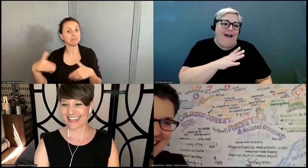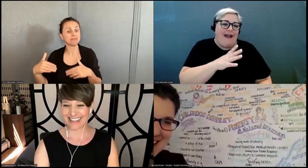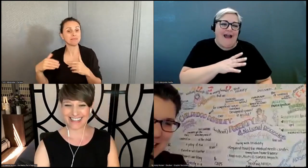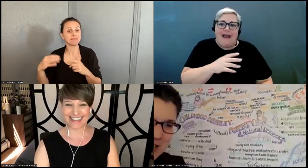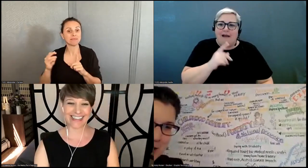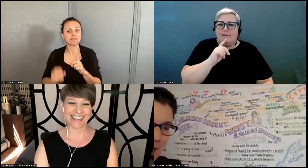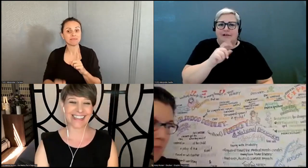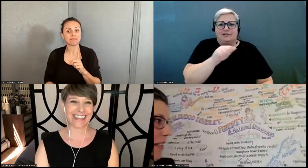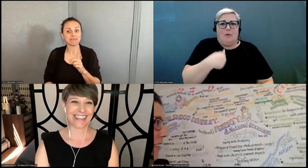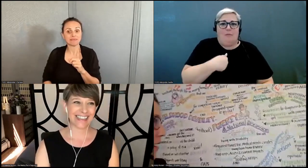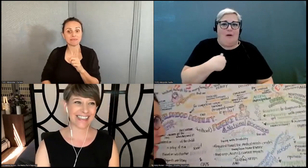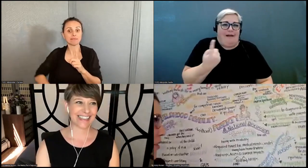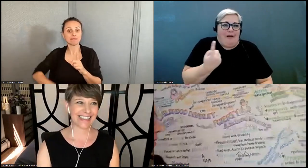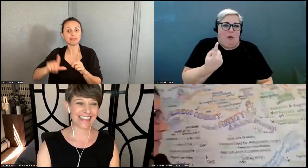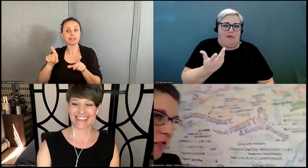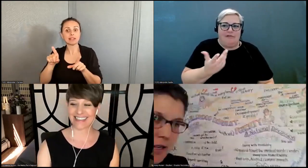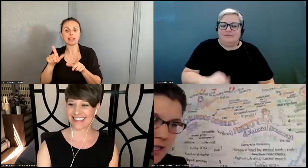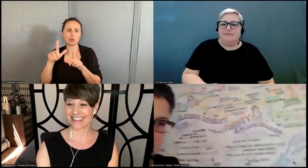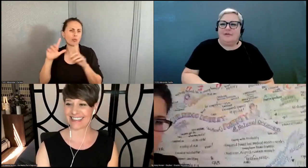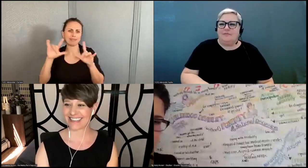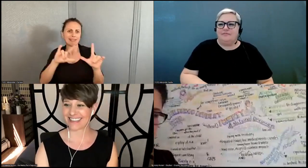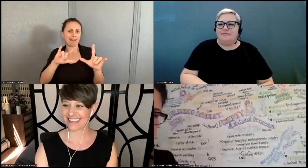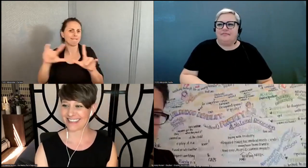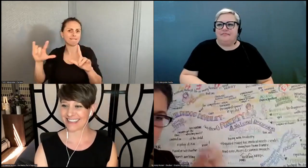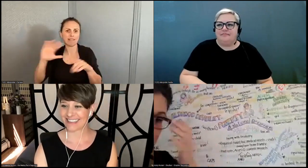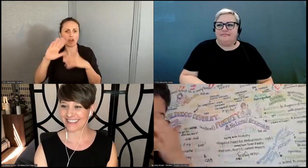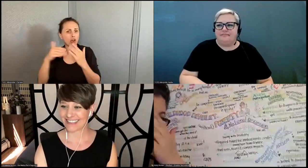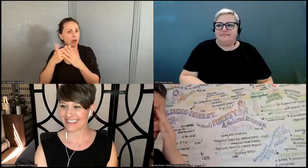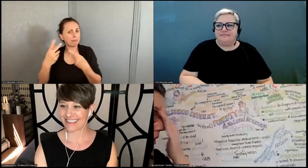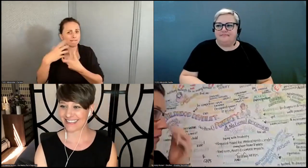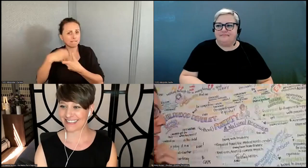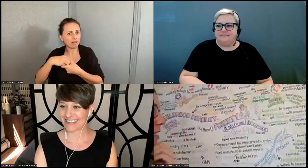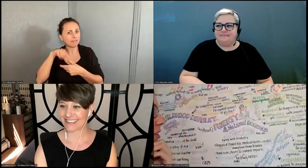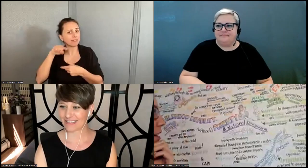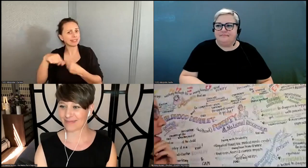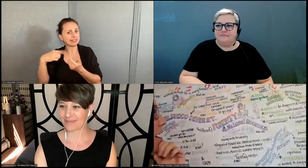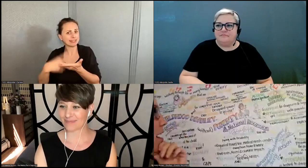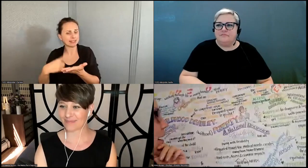And just like big love to everybody who is a part of contributing this